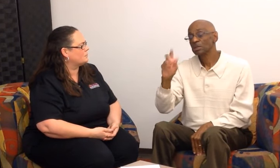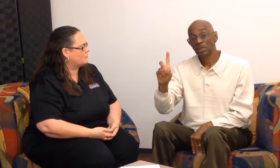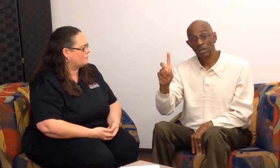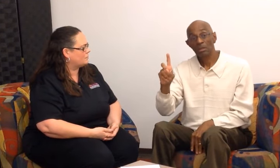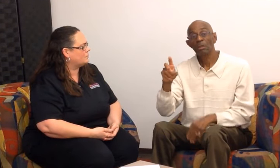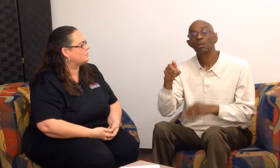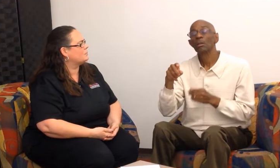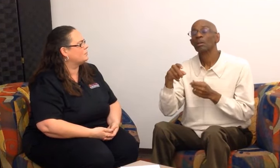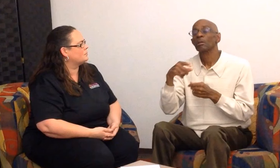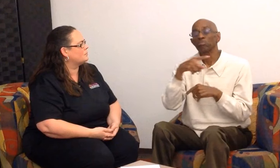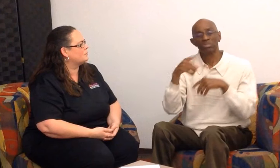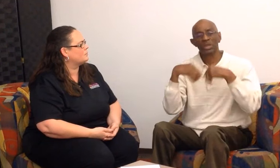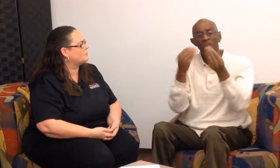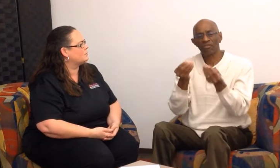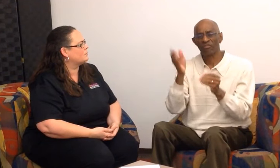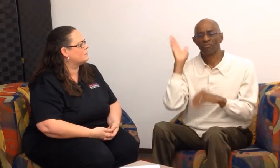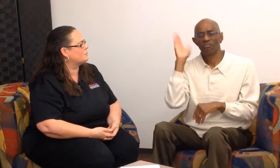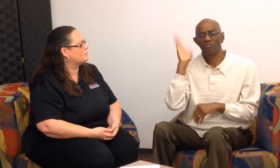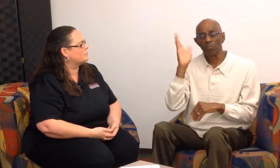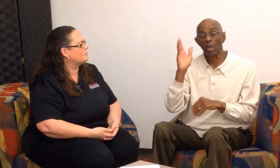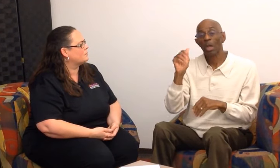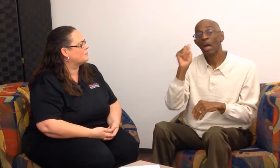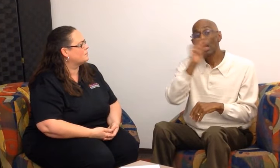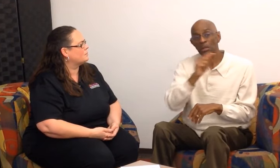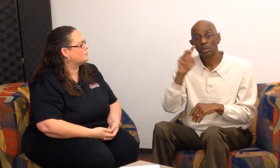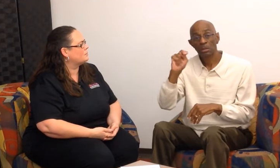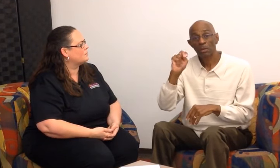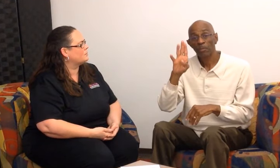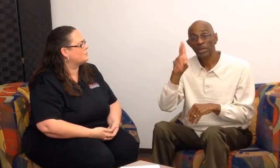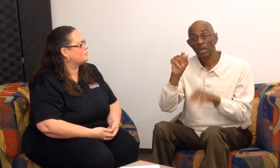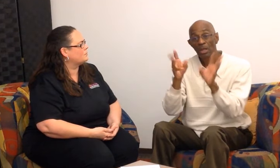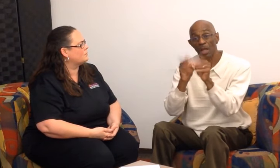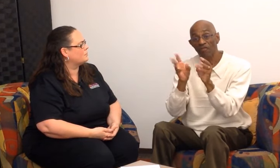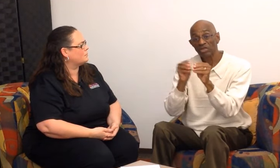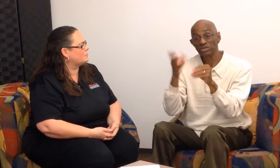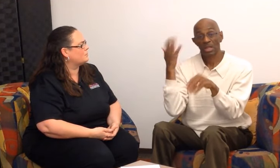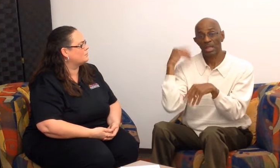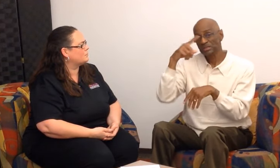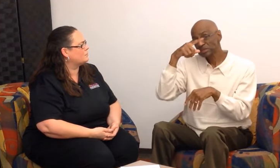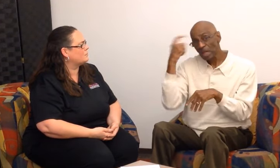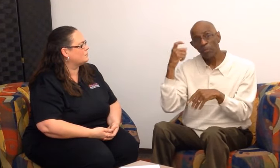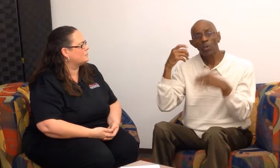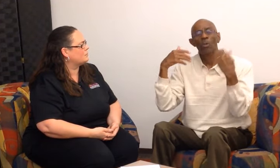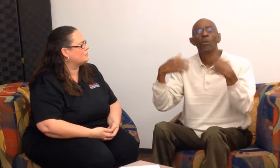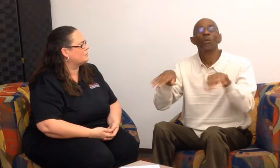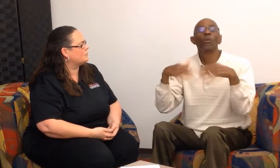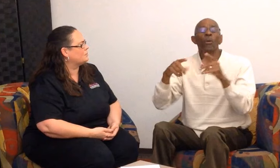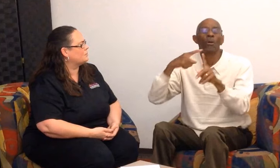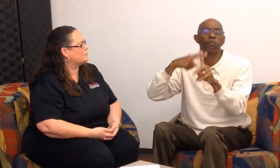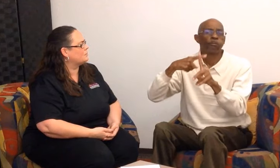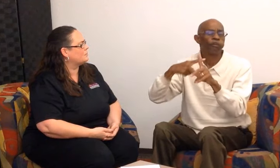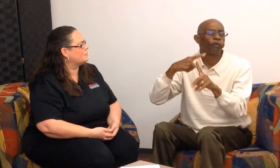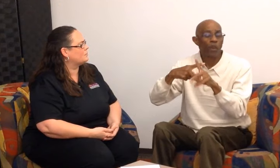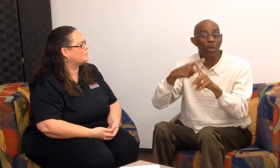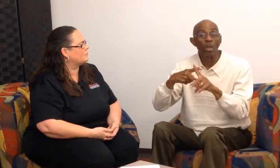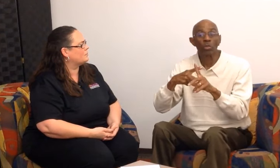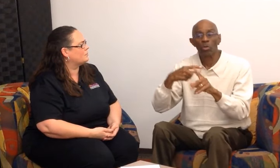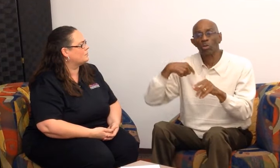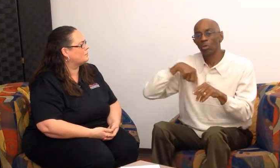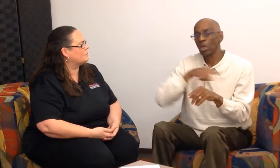at the NBDA conference this past summer, and we are very fortunate to have her come to Arizona.